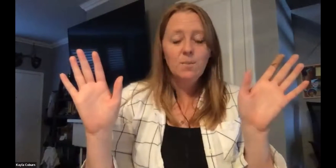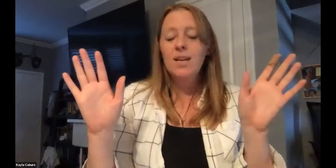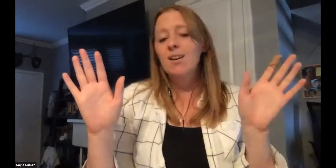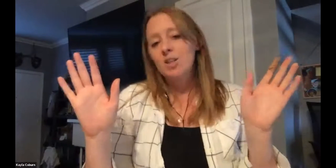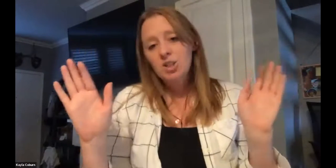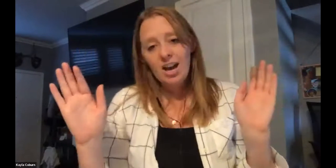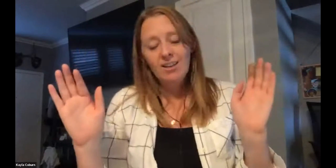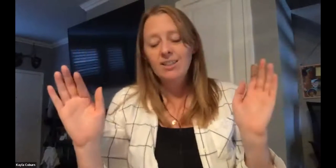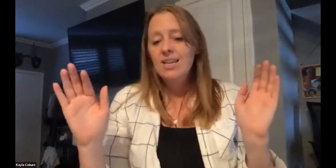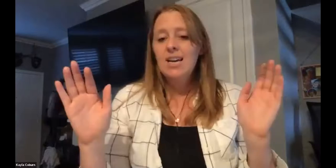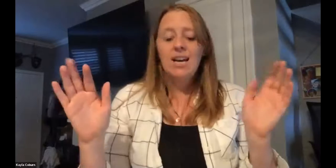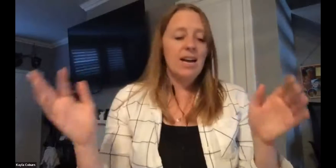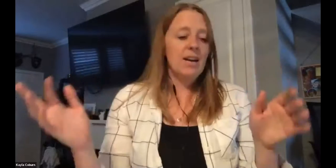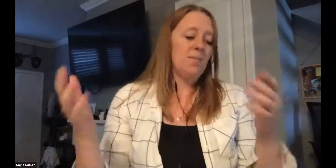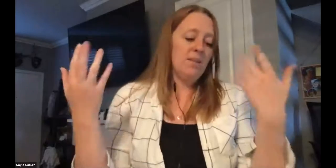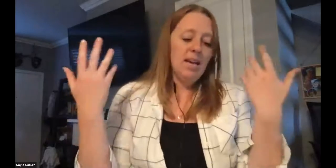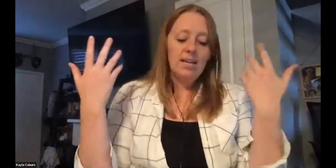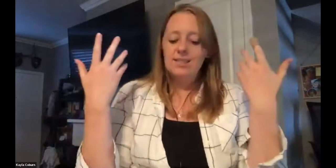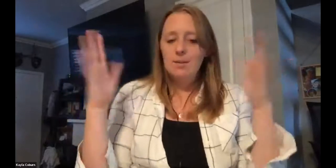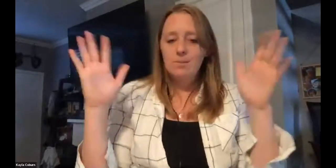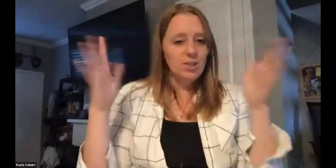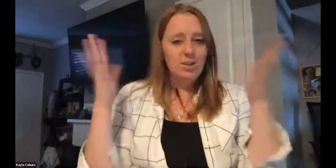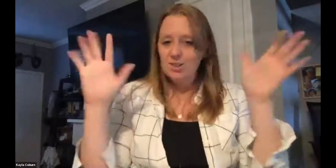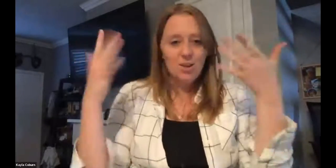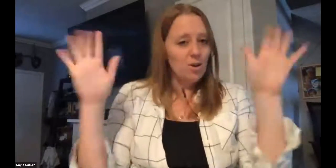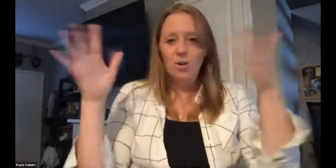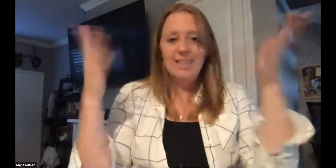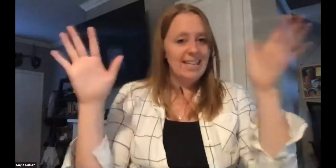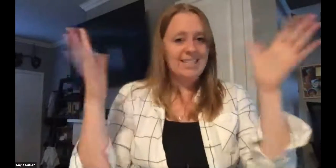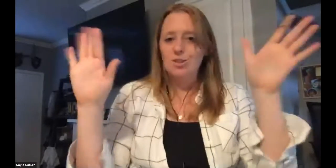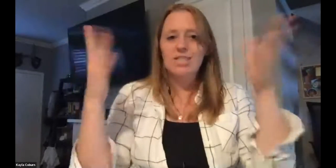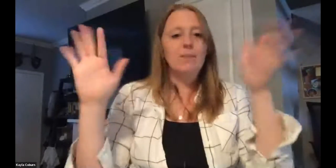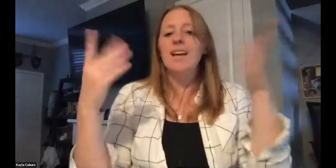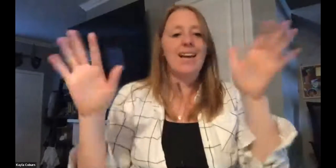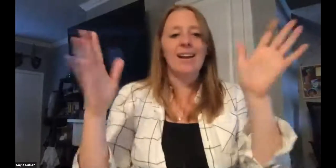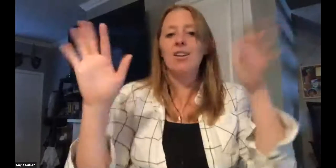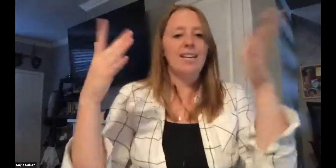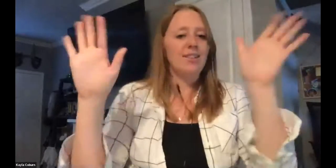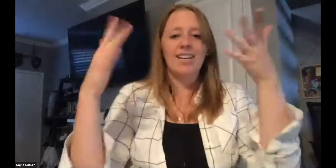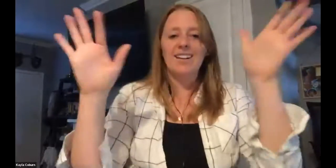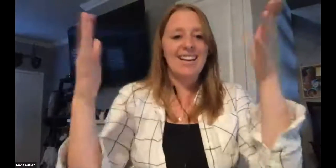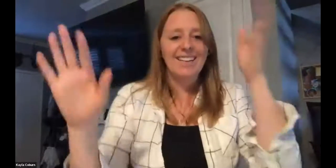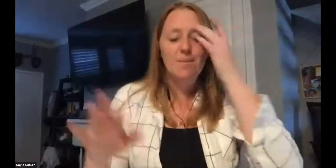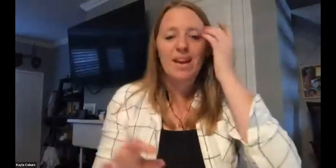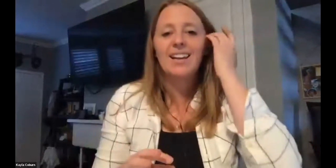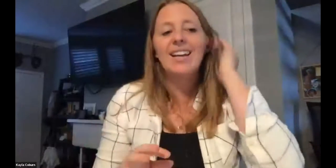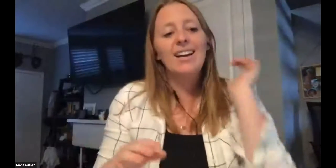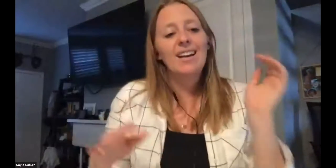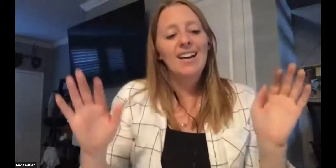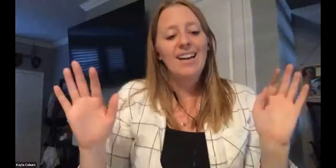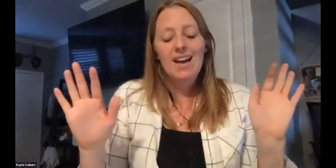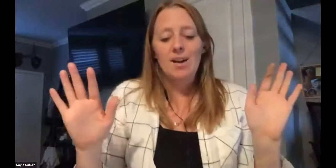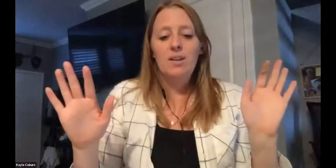ways depending on the child. Um, some students, they'll go like this. They'll just keep saying like, all done, all done, all done, get me out of